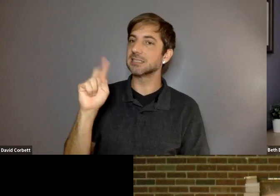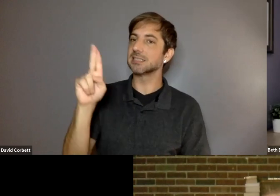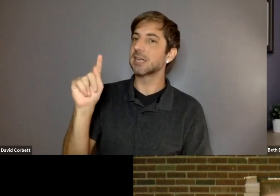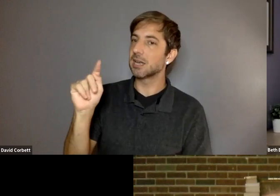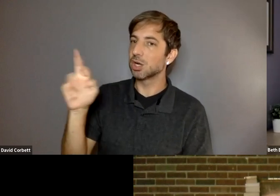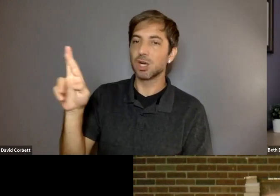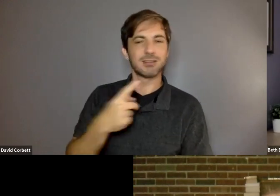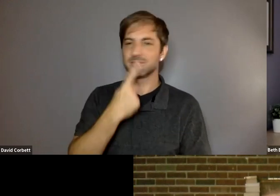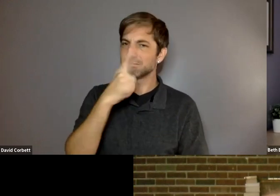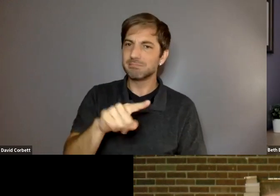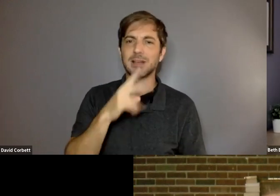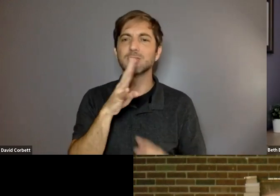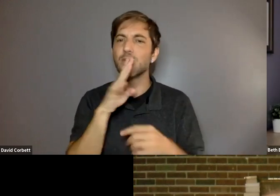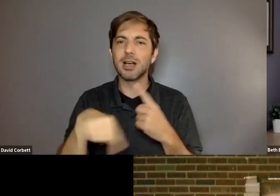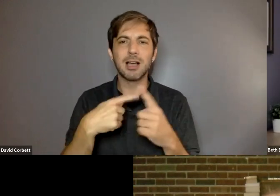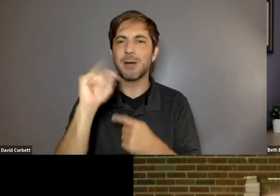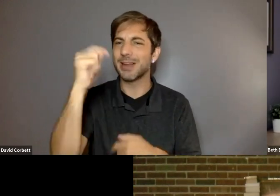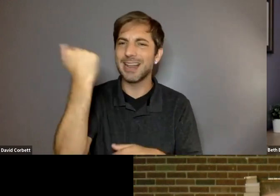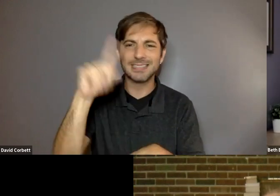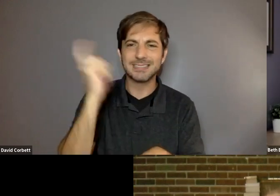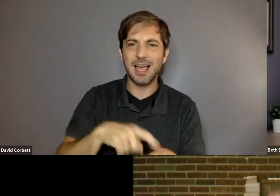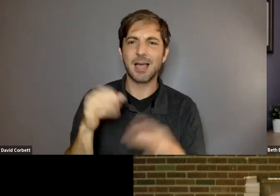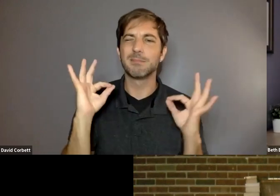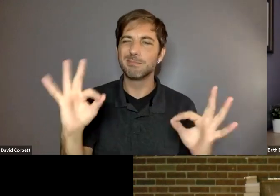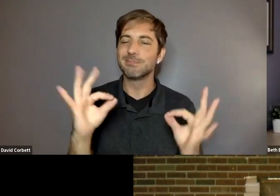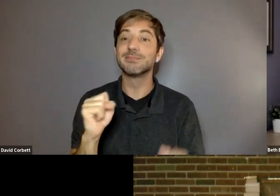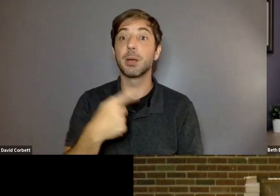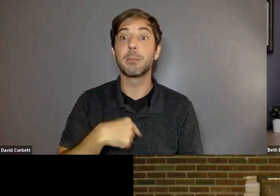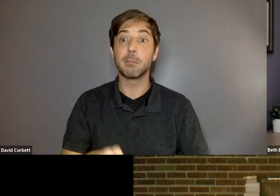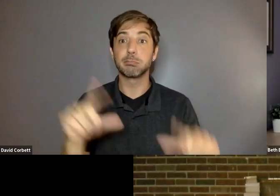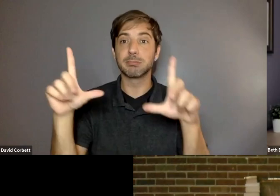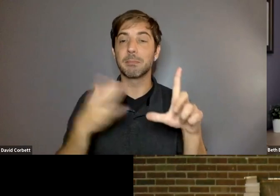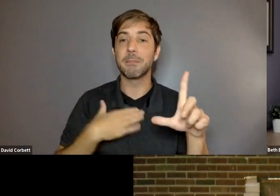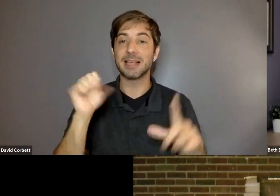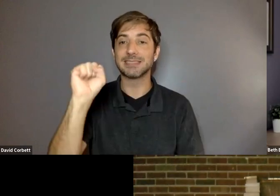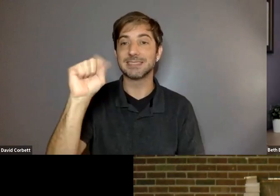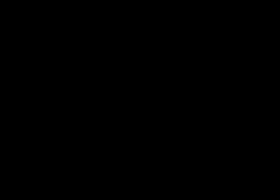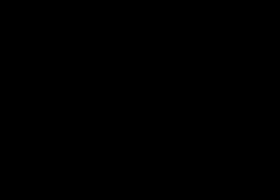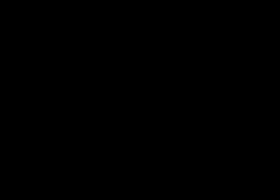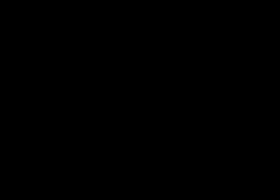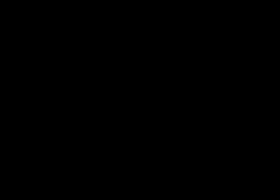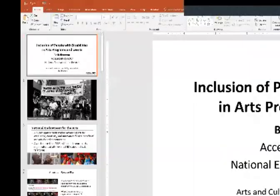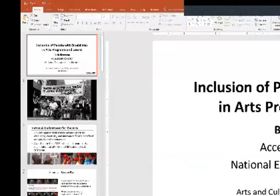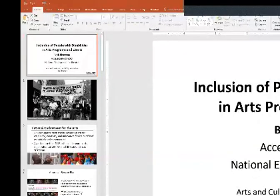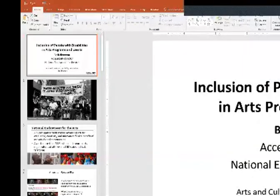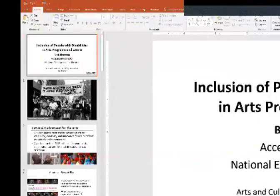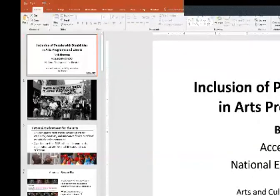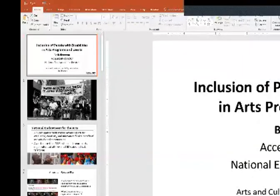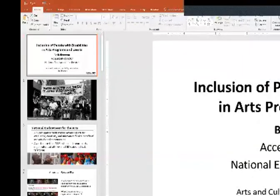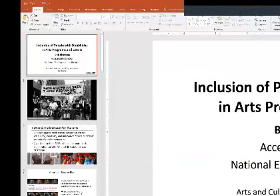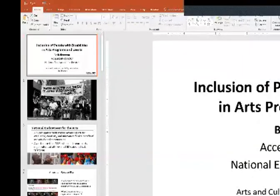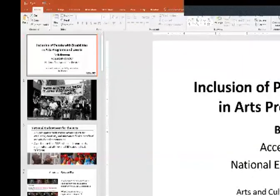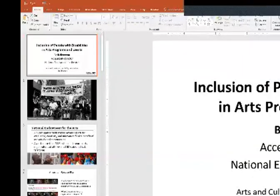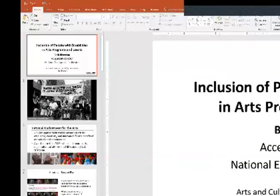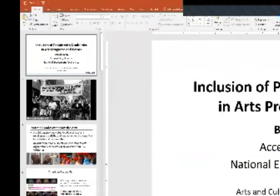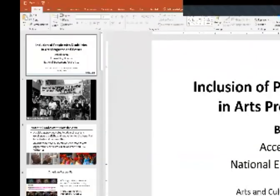about it at any time. So I'm going to pull up my slides, and this is always a fun